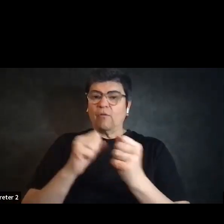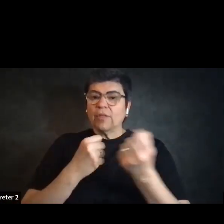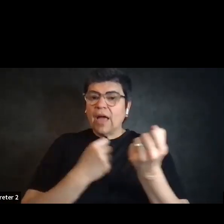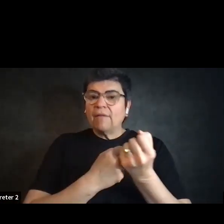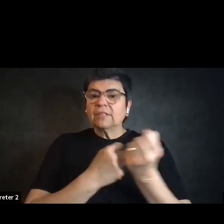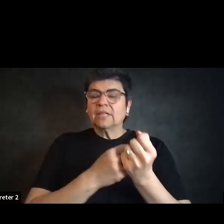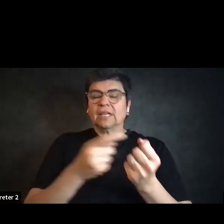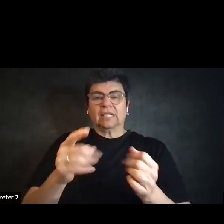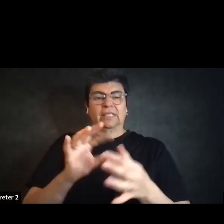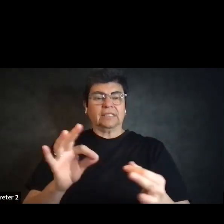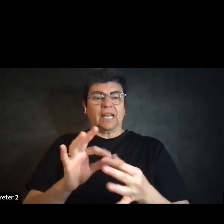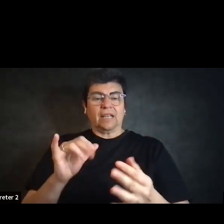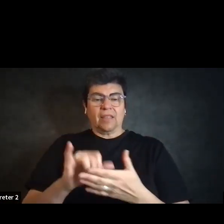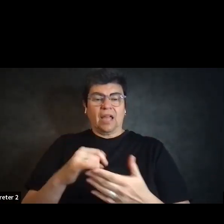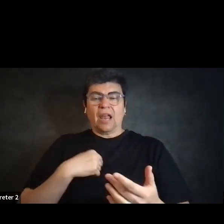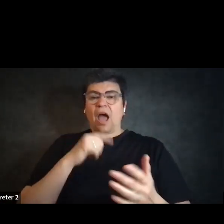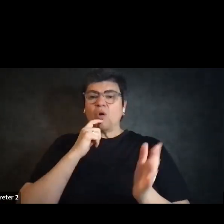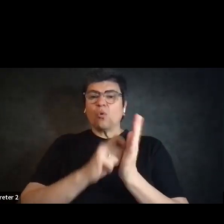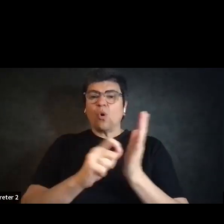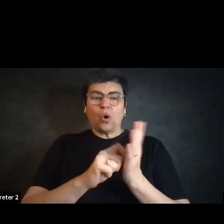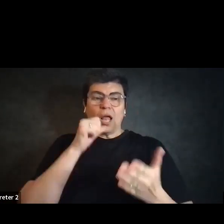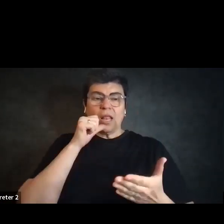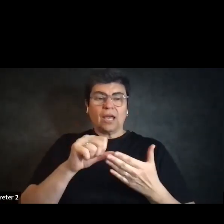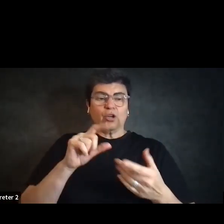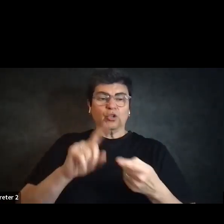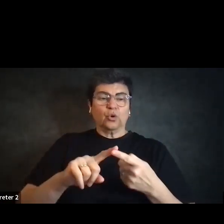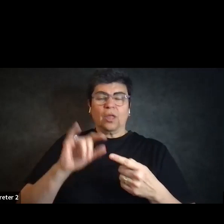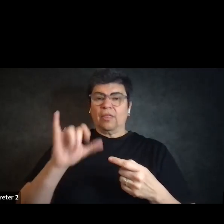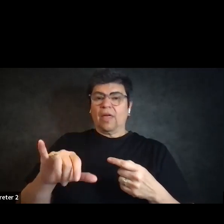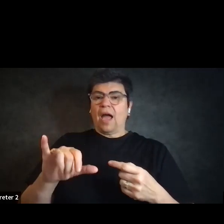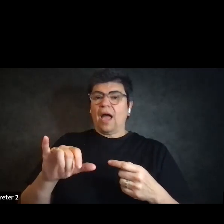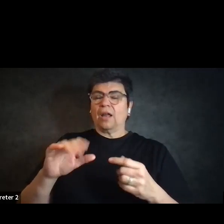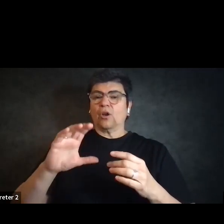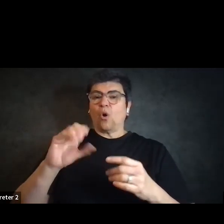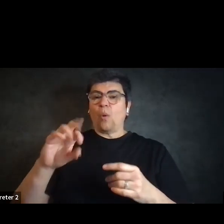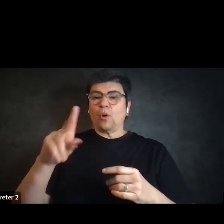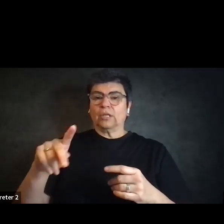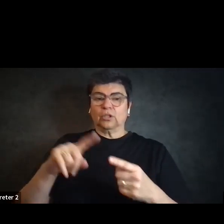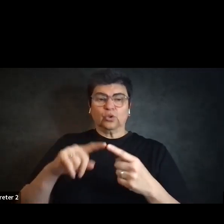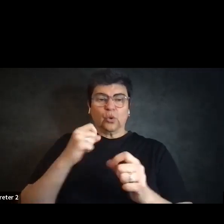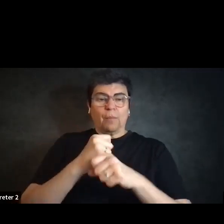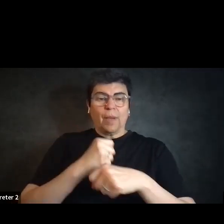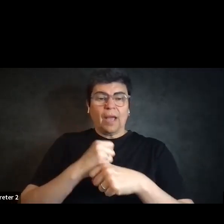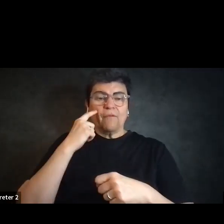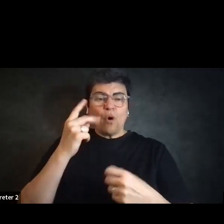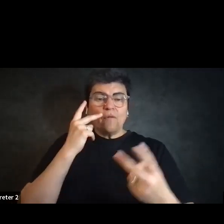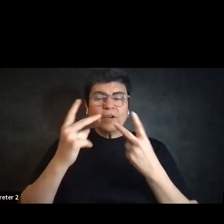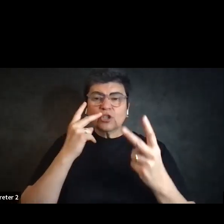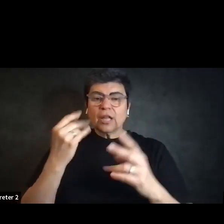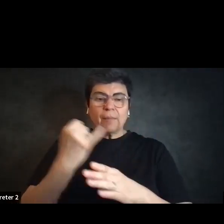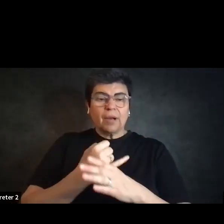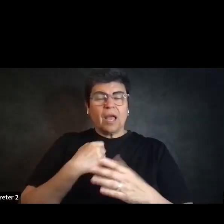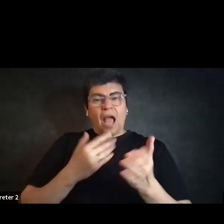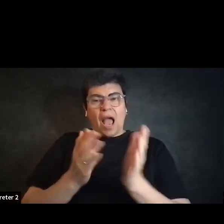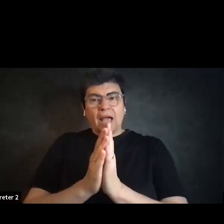he stated that I wrote a letter to the municipal corporation to make the roads and pedestrians equipped for the visually impaired and urged them to install